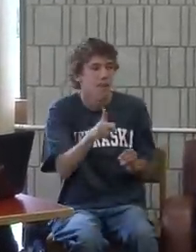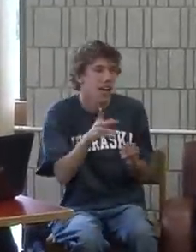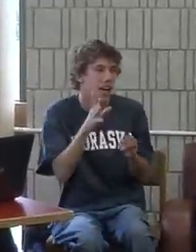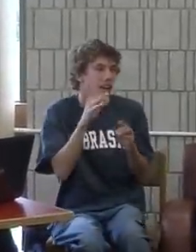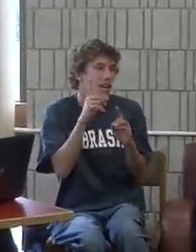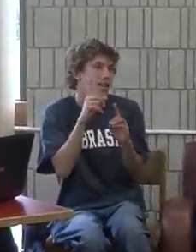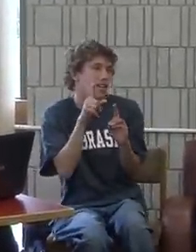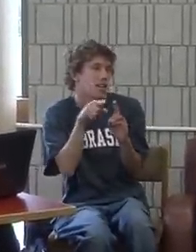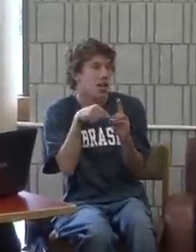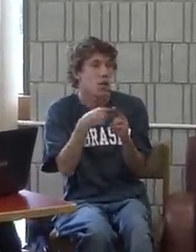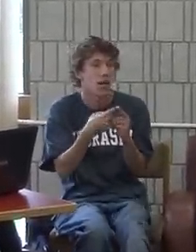Okay.